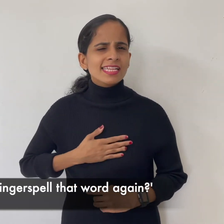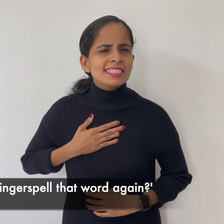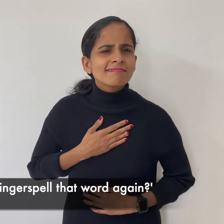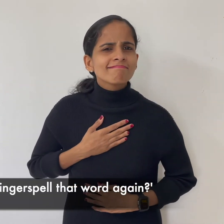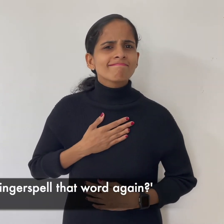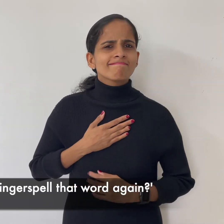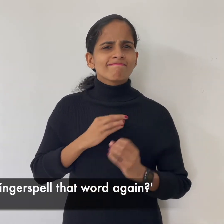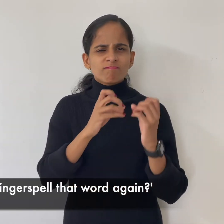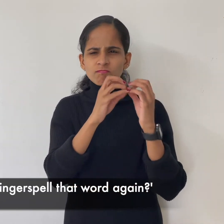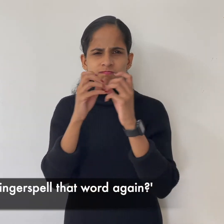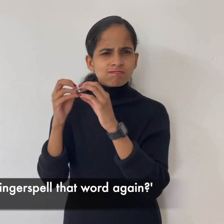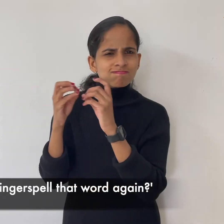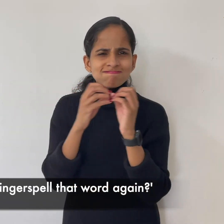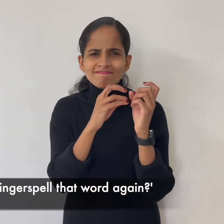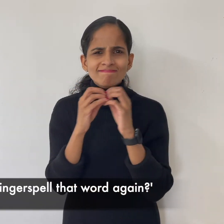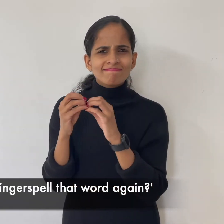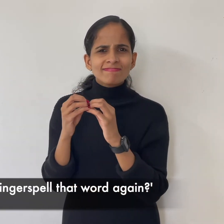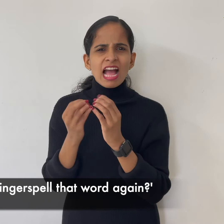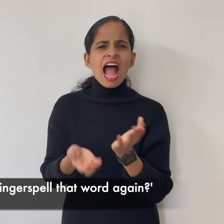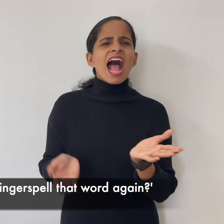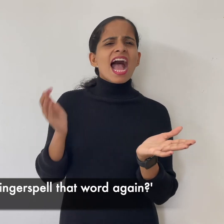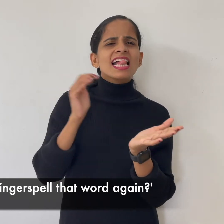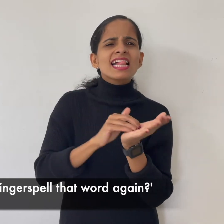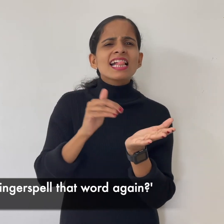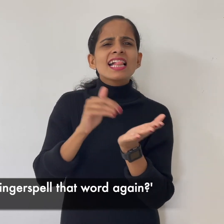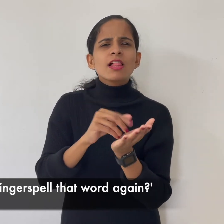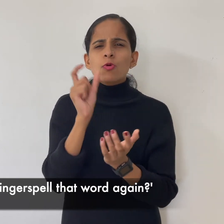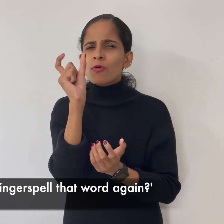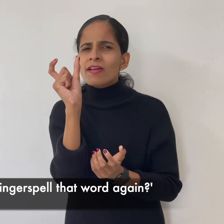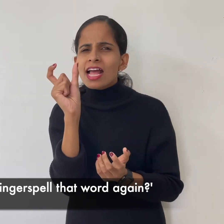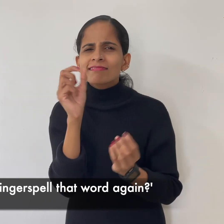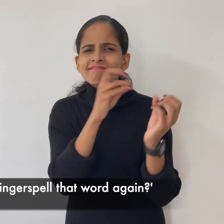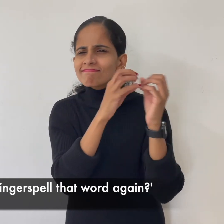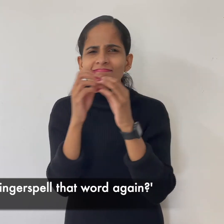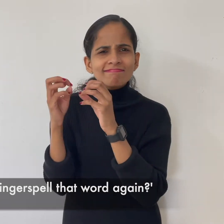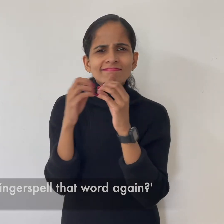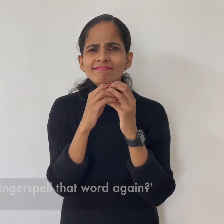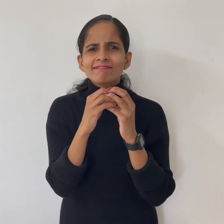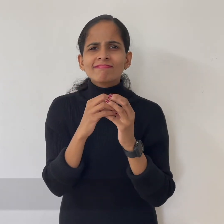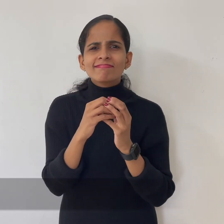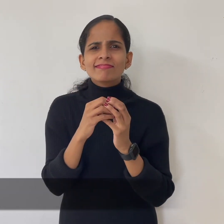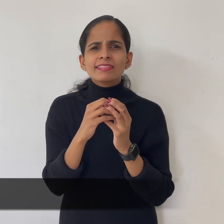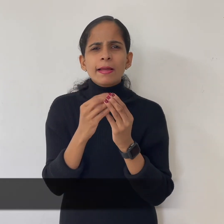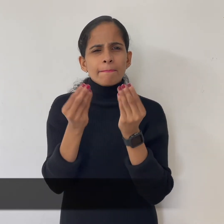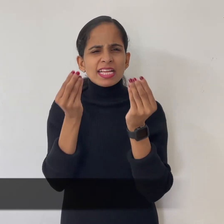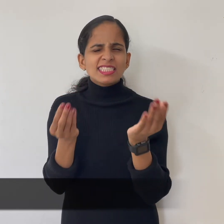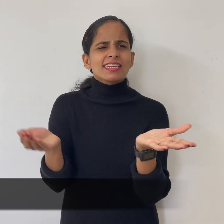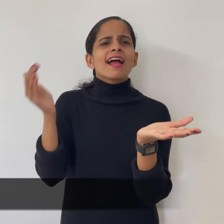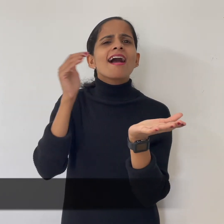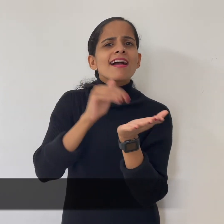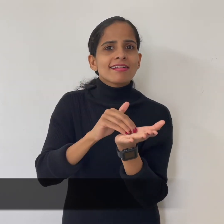Please, could you fingerspell that word again? Please, again.